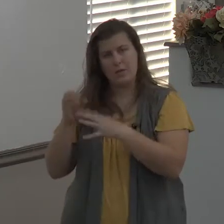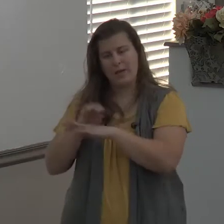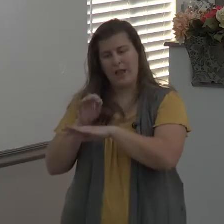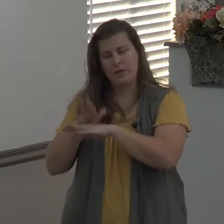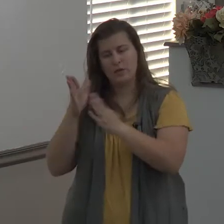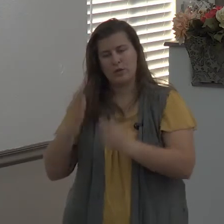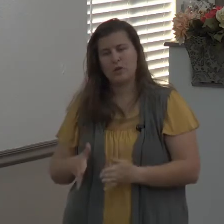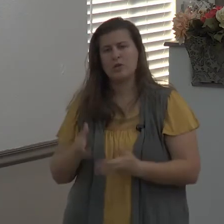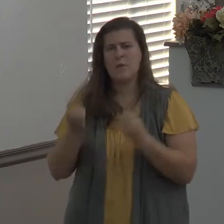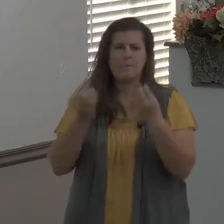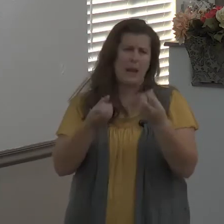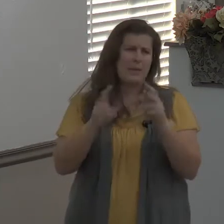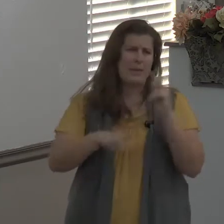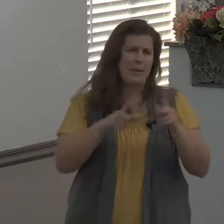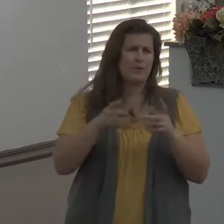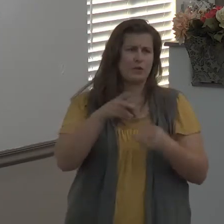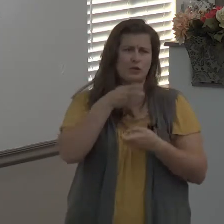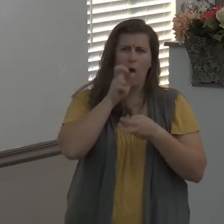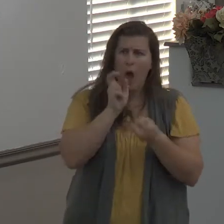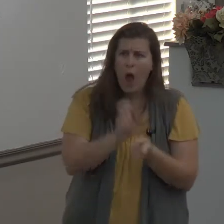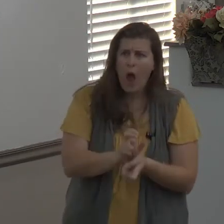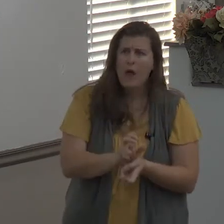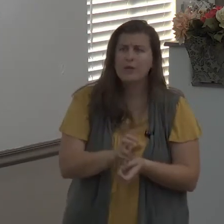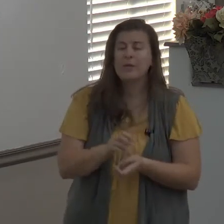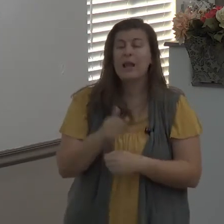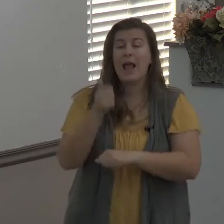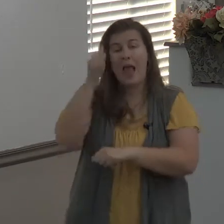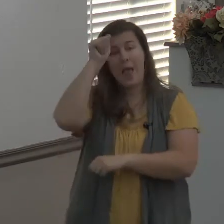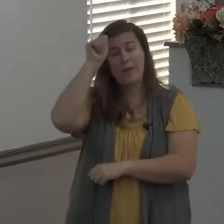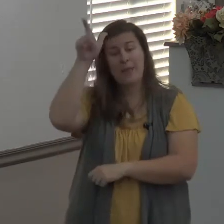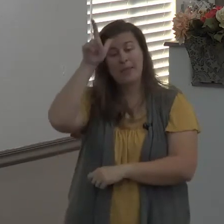cabinet. And many were shocked by it.